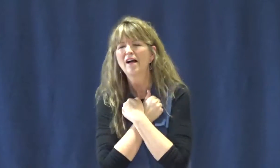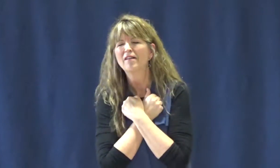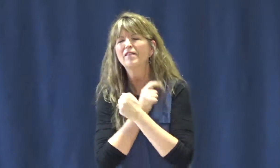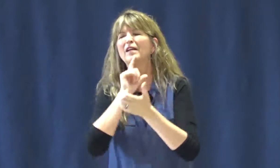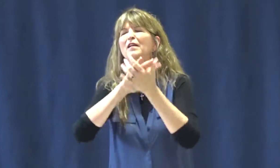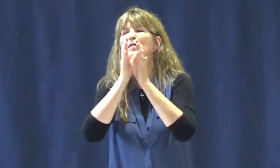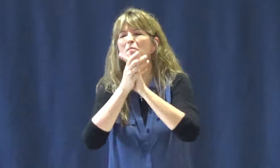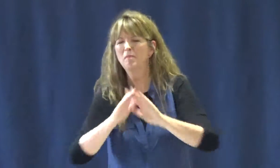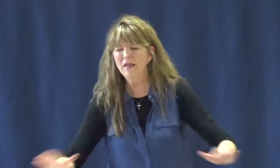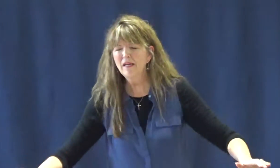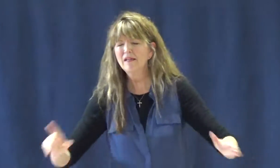love.